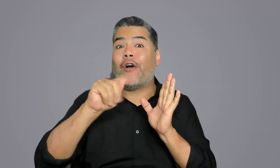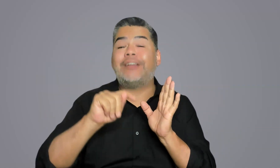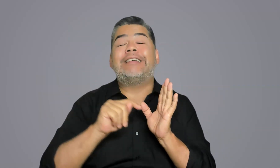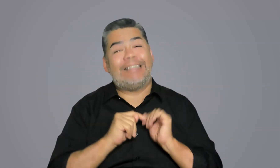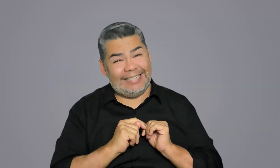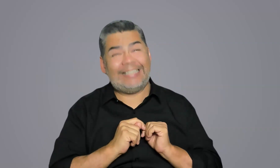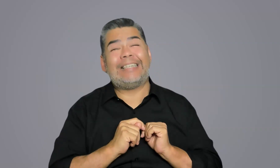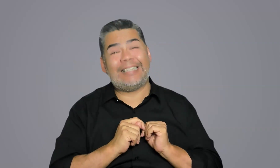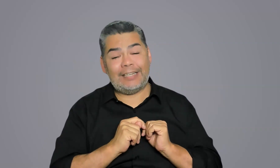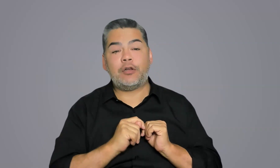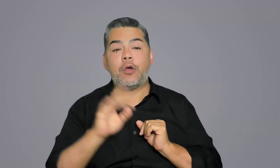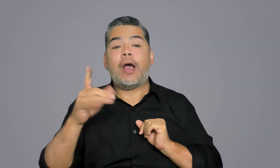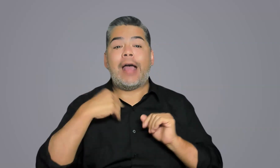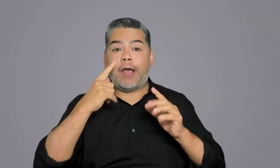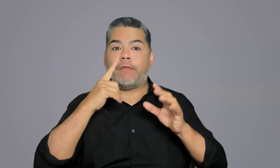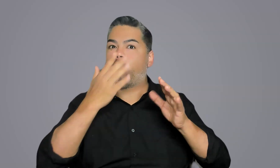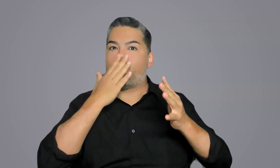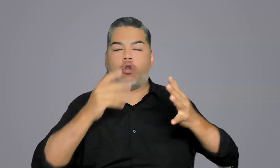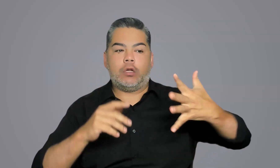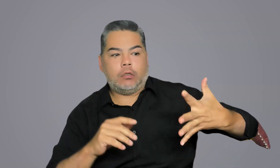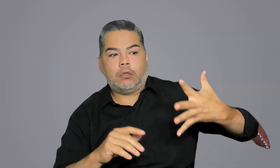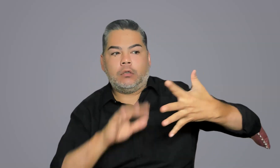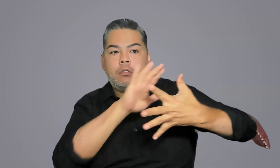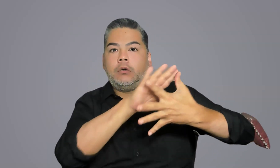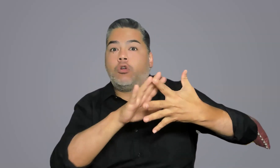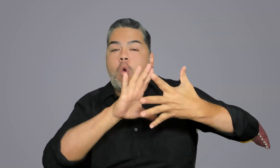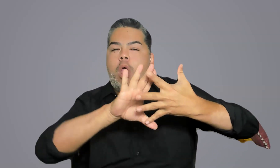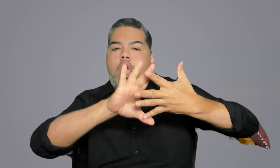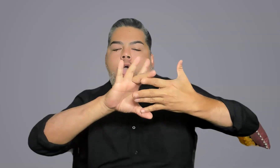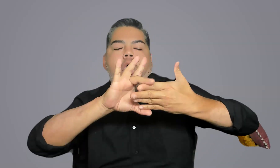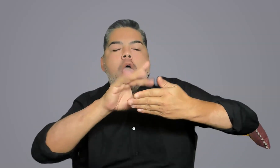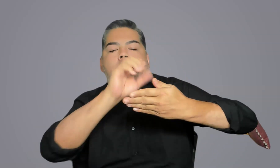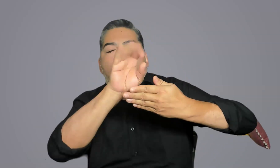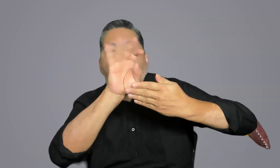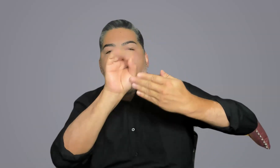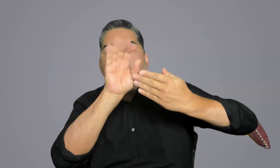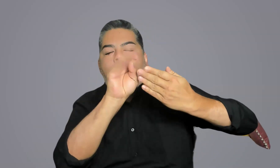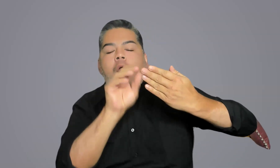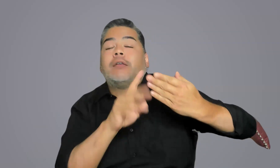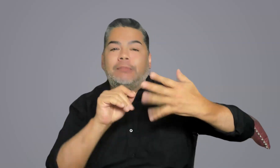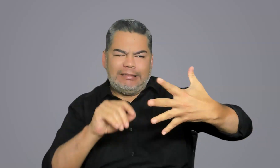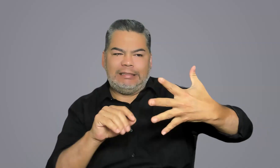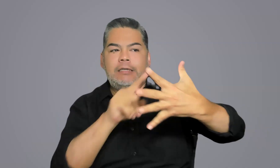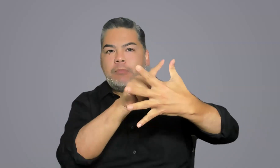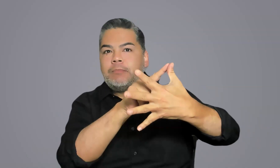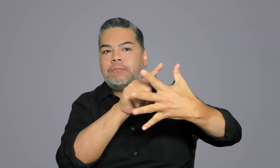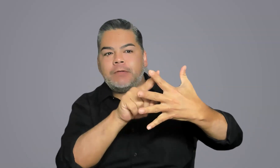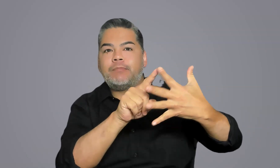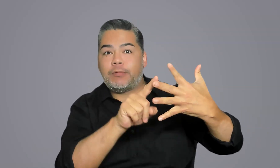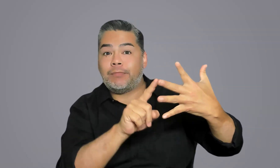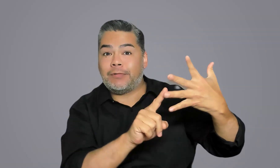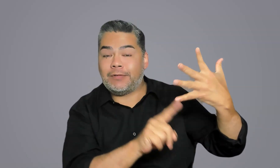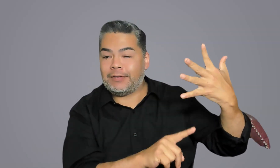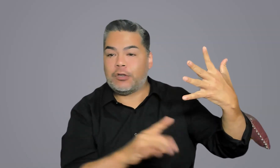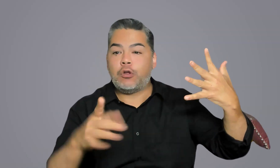with your spacing still. Don't make slides that are packed with information. Make sure there's enough space between content. Don't use